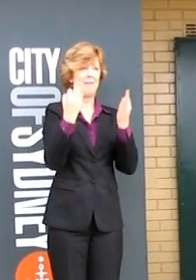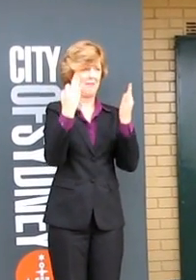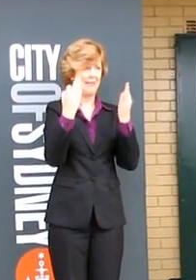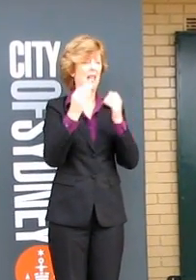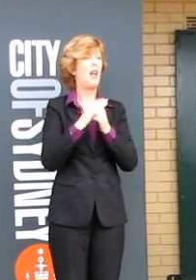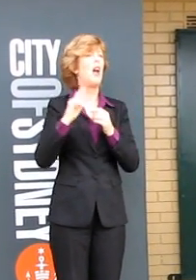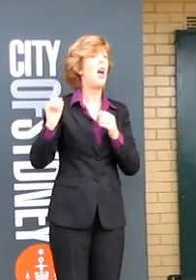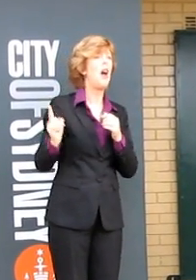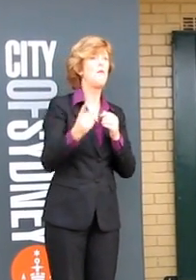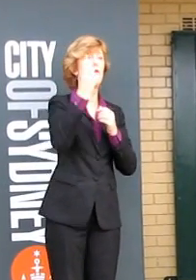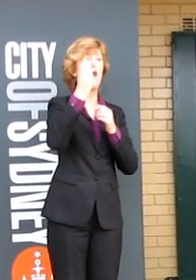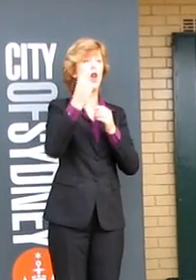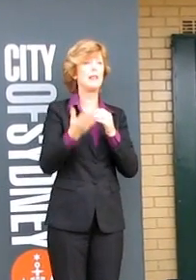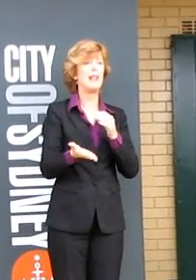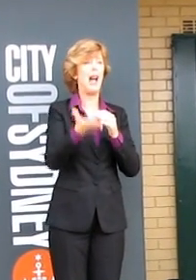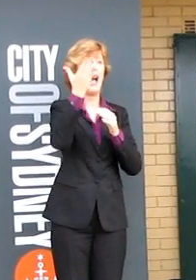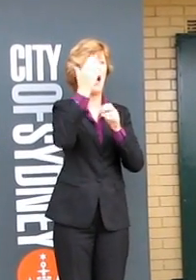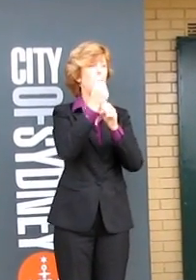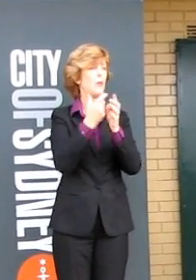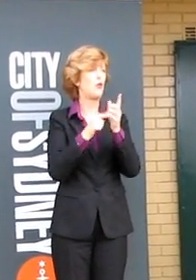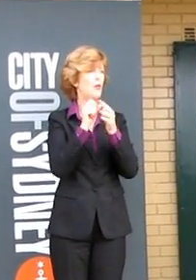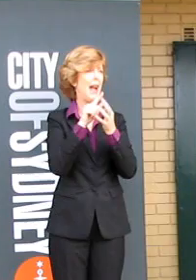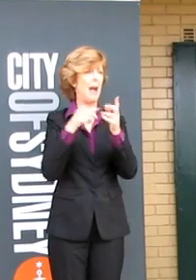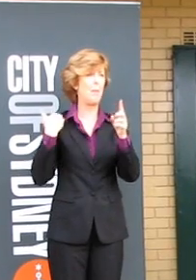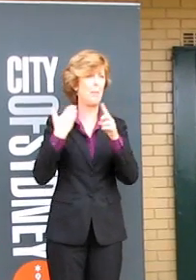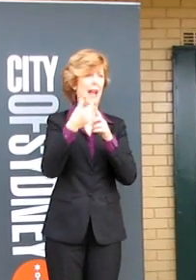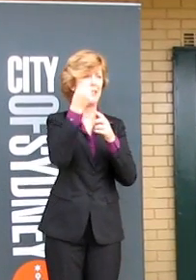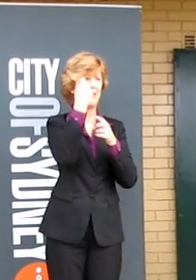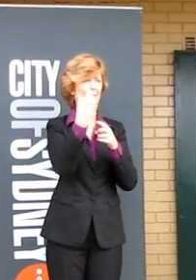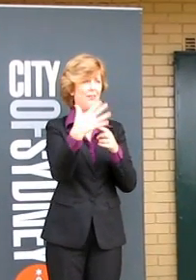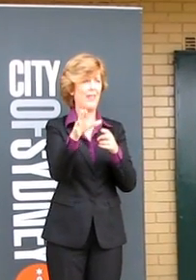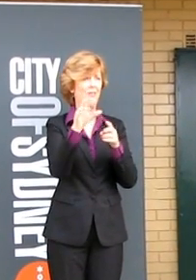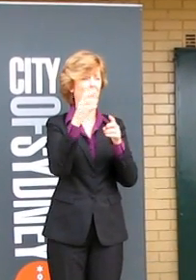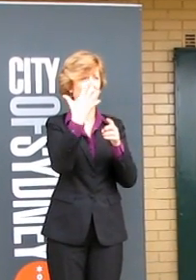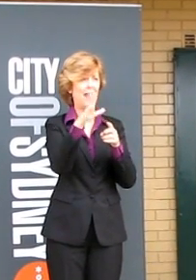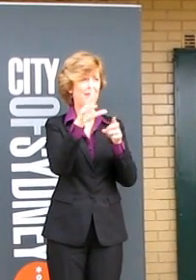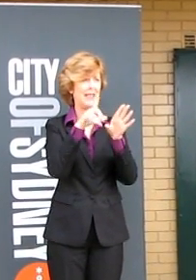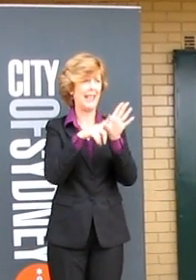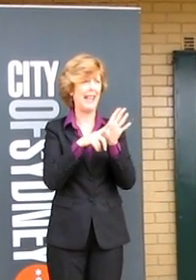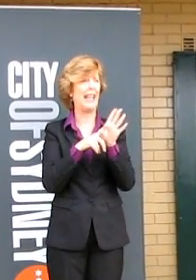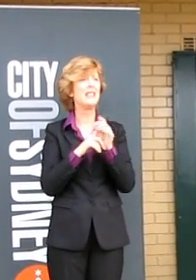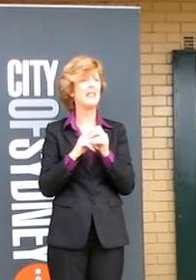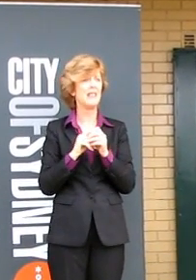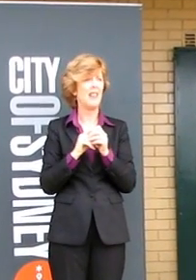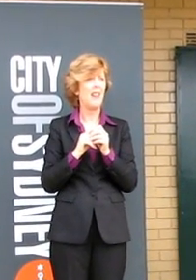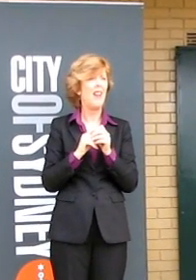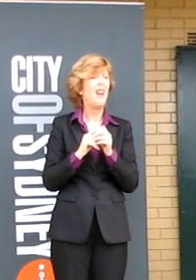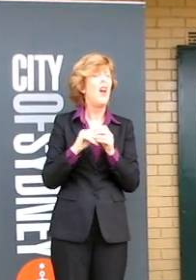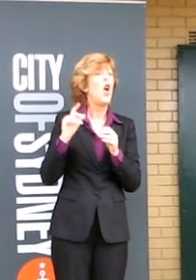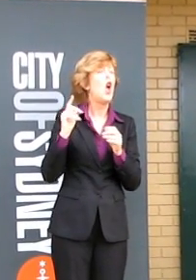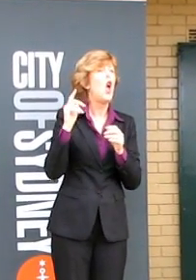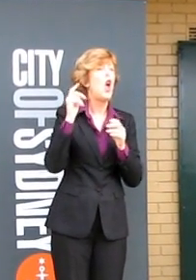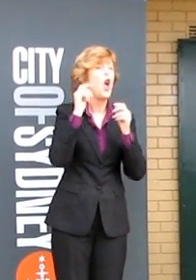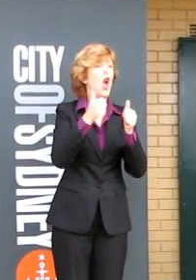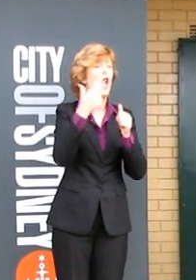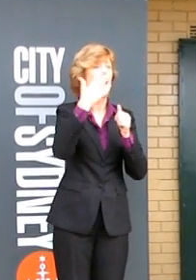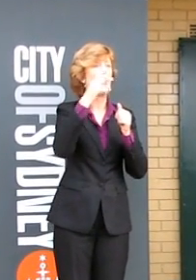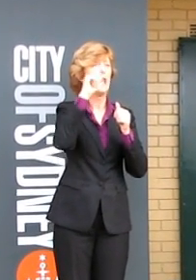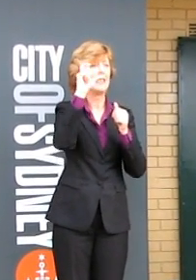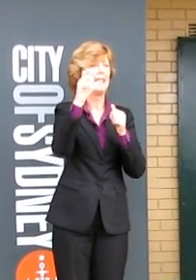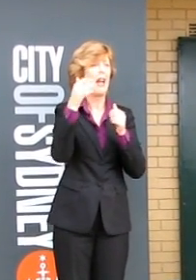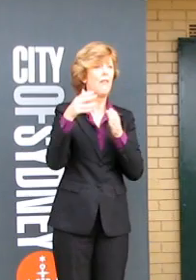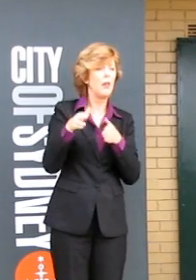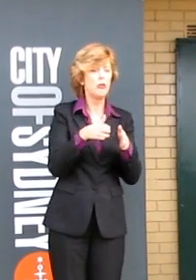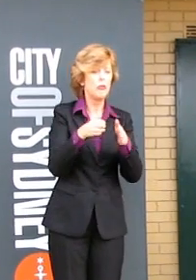50 years. In the early 19th century, a tributary of the Blackwattle Creek flowed through here, and the area